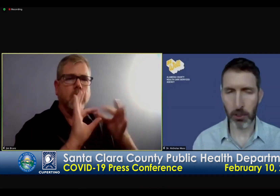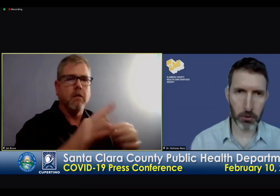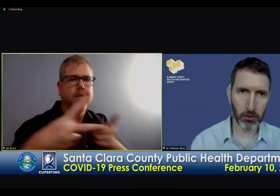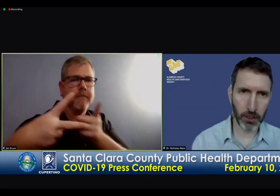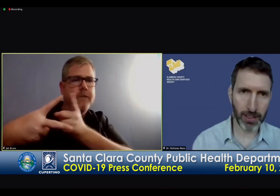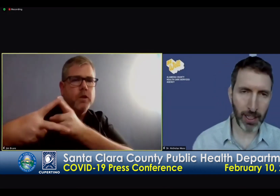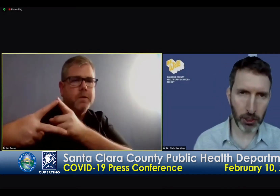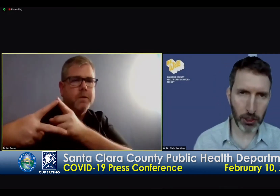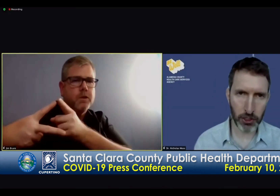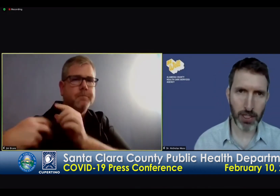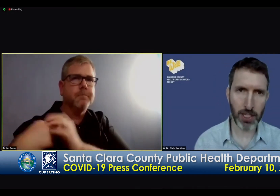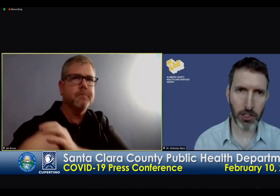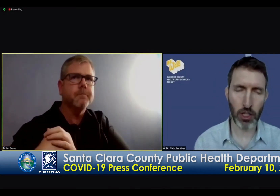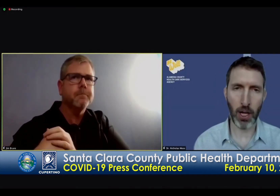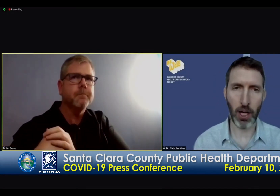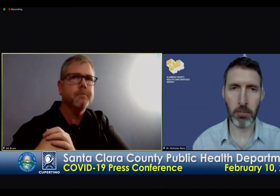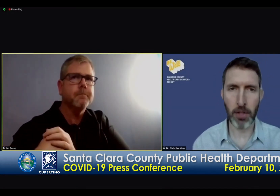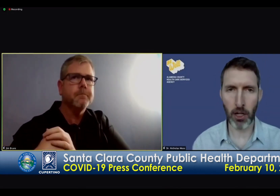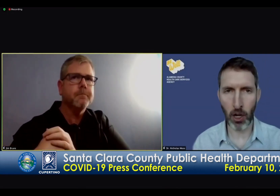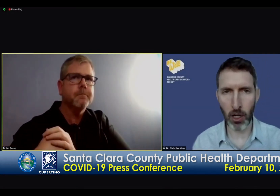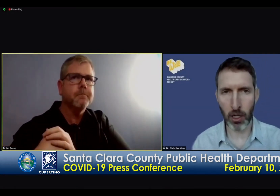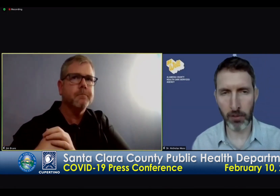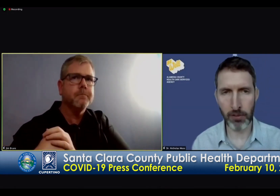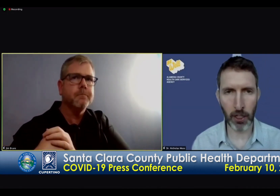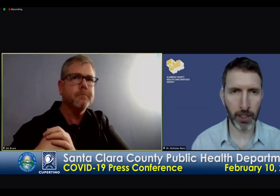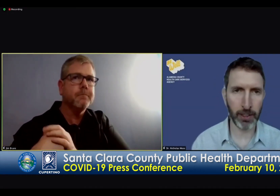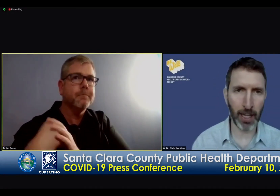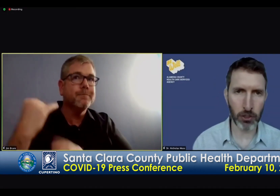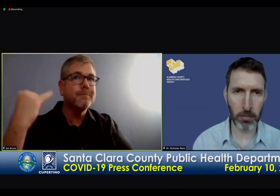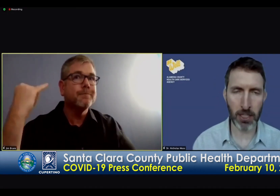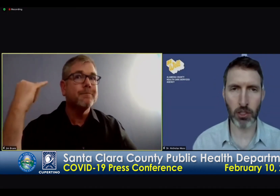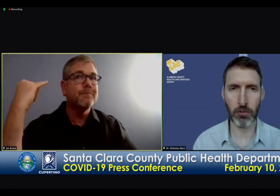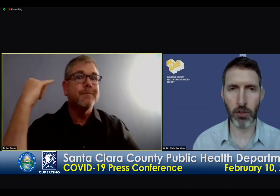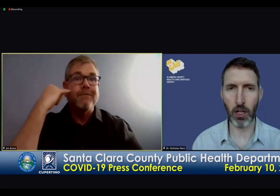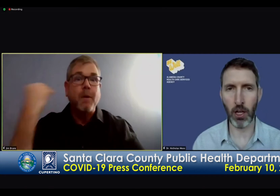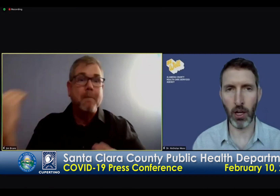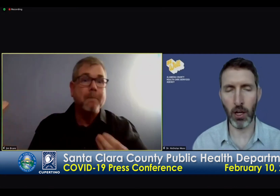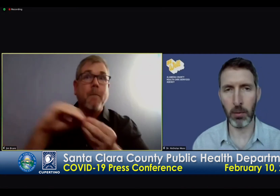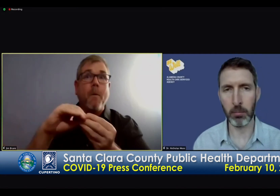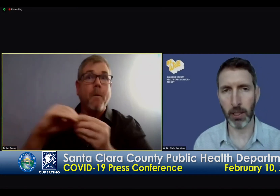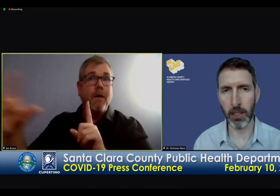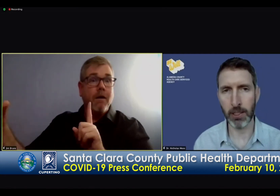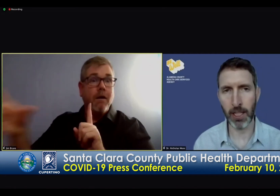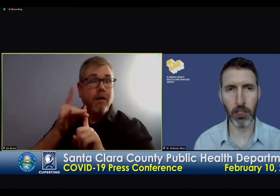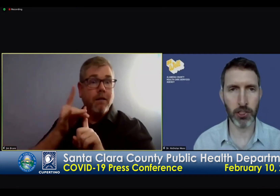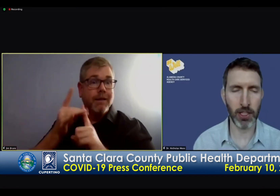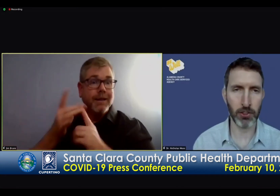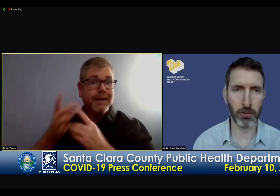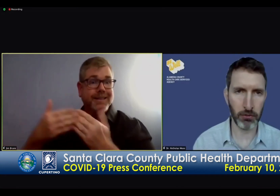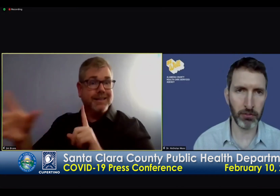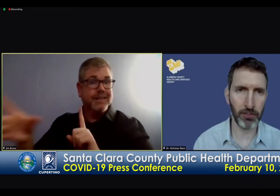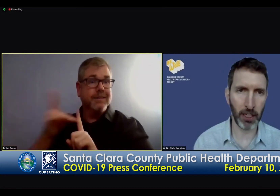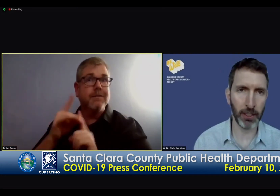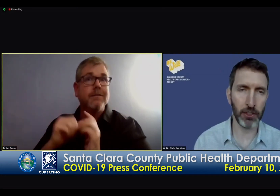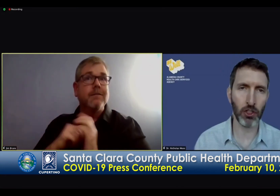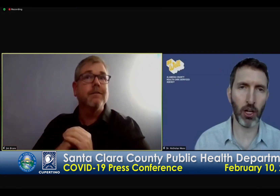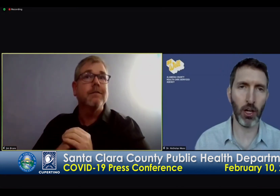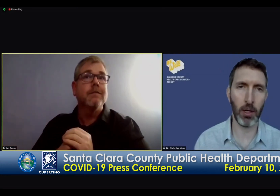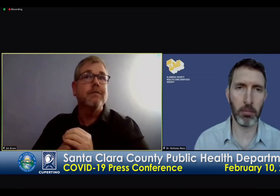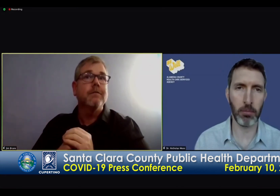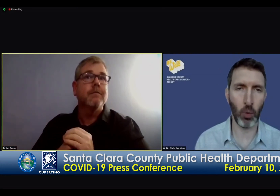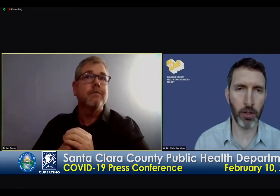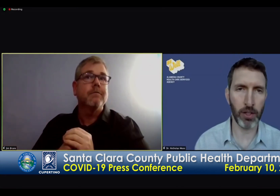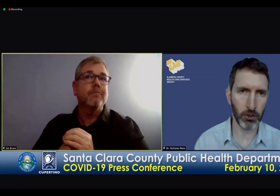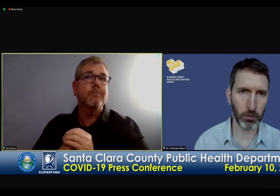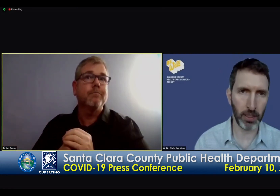In terms of contagiousness, there are varying estimates of the contagiousness of different variants.